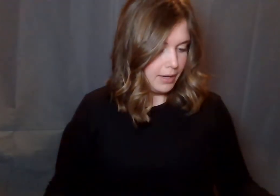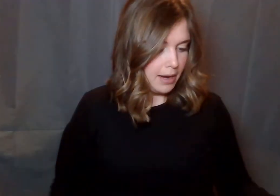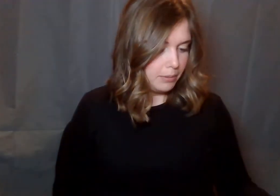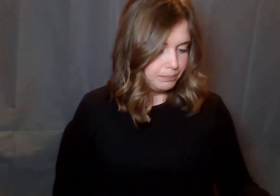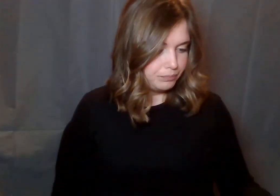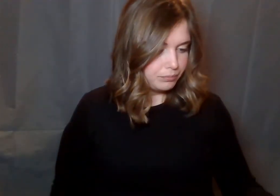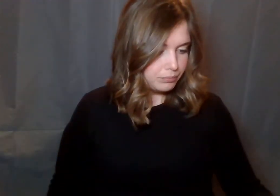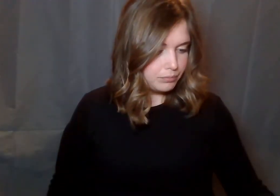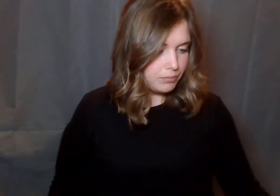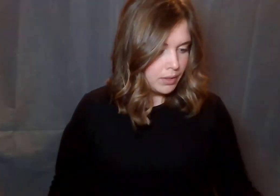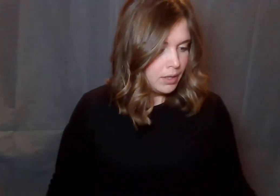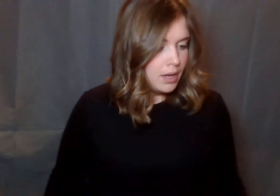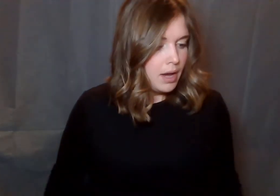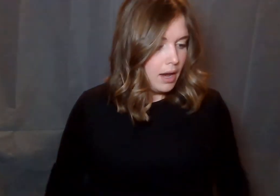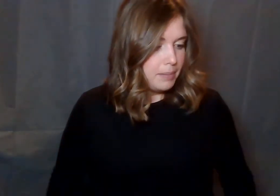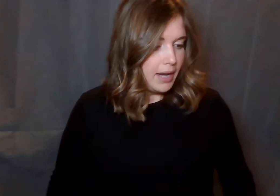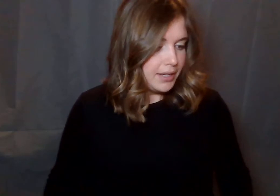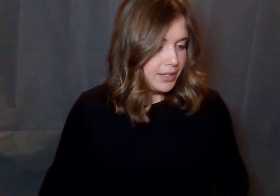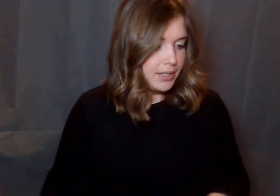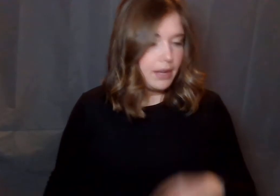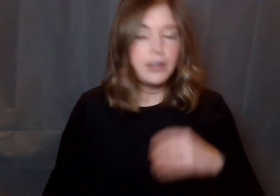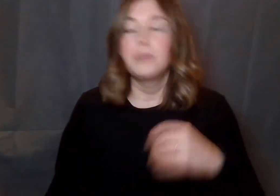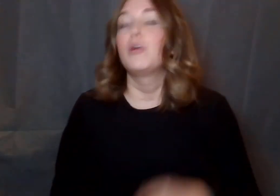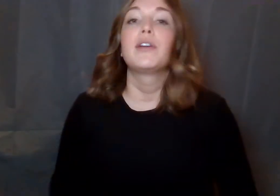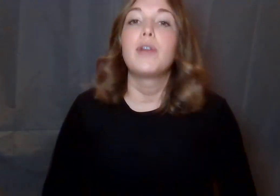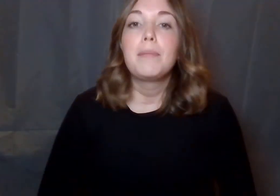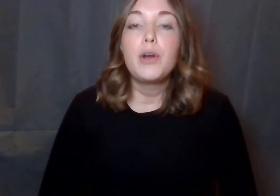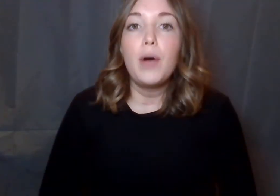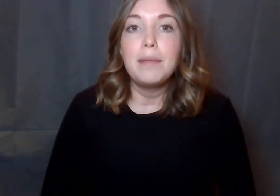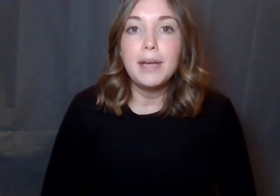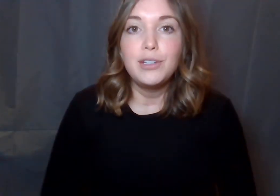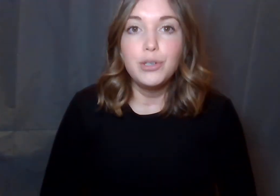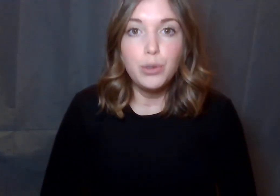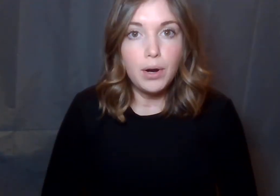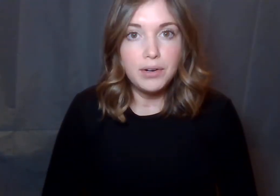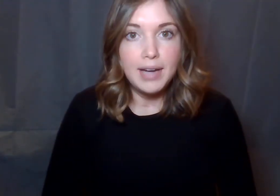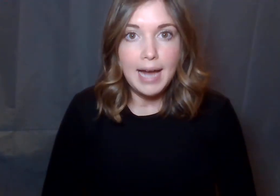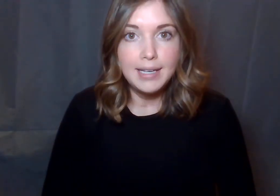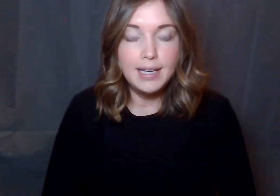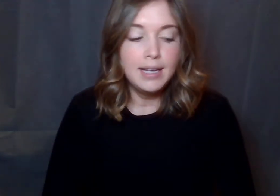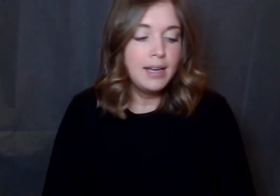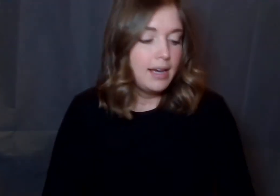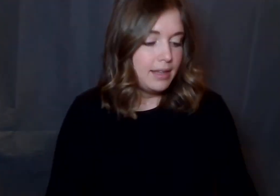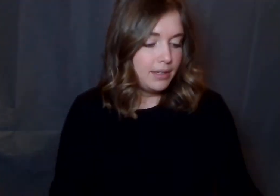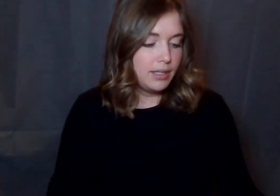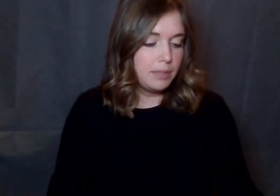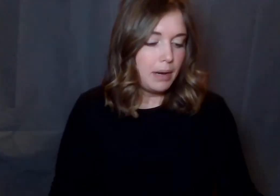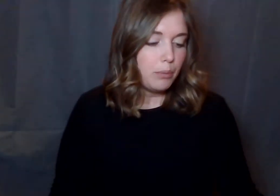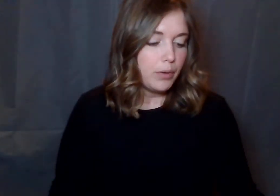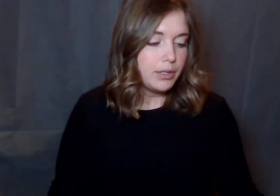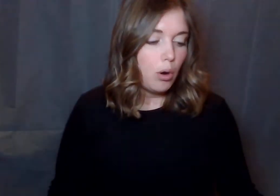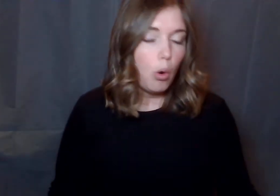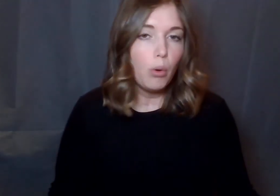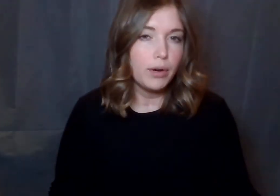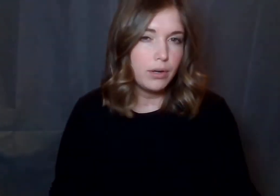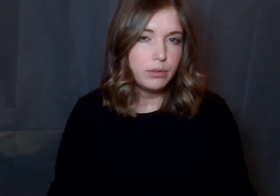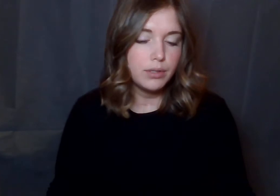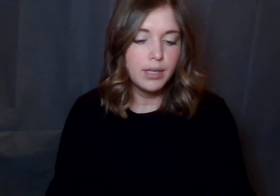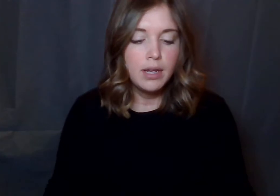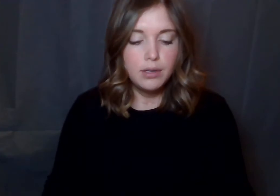now. Next is another important grammar note on page 290, and this is about rhetoricals. So